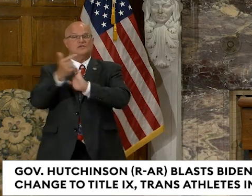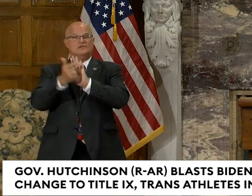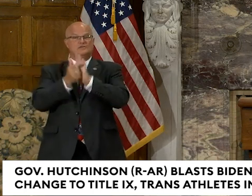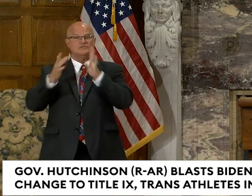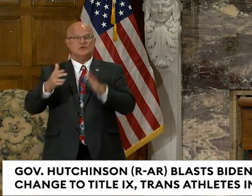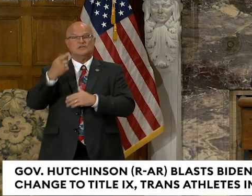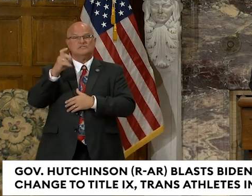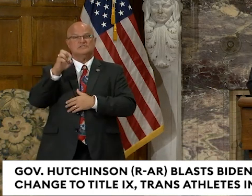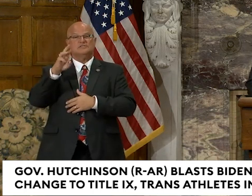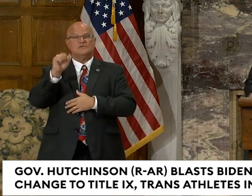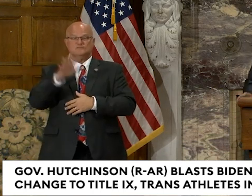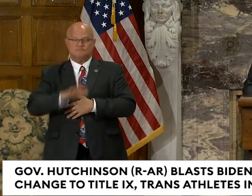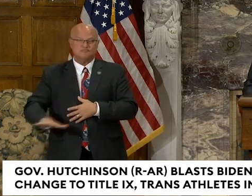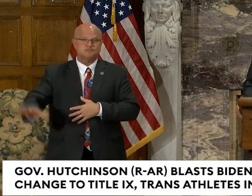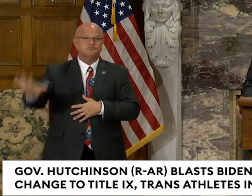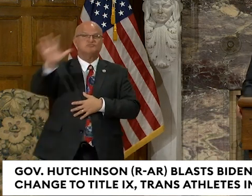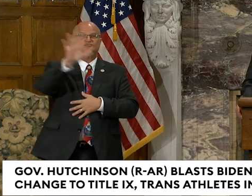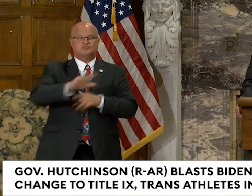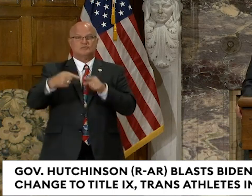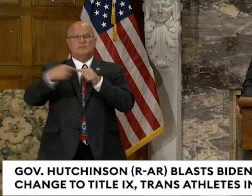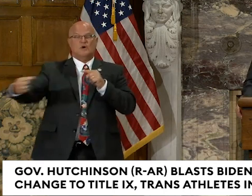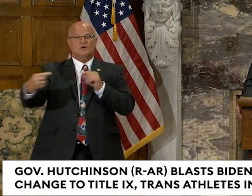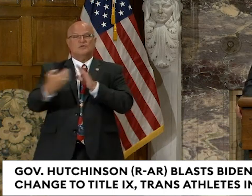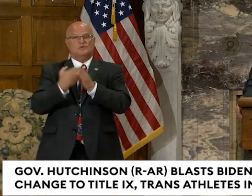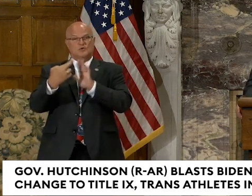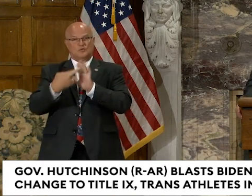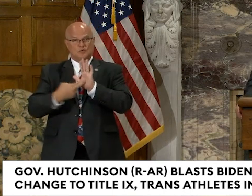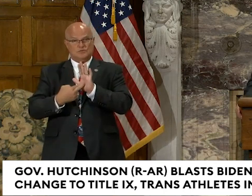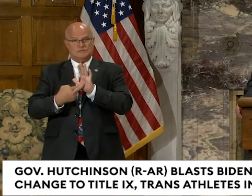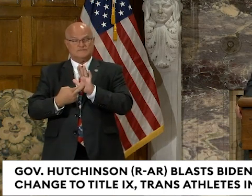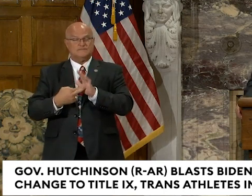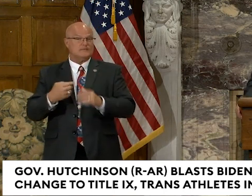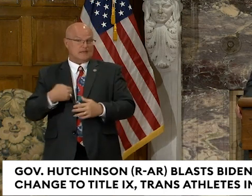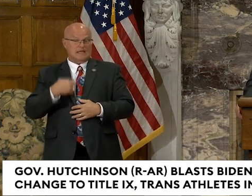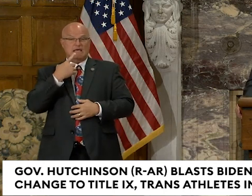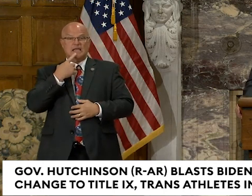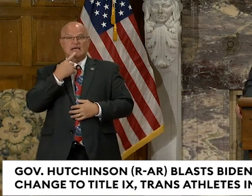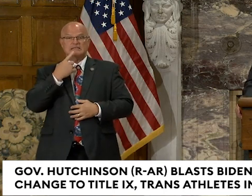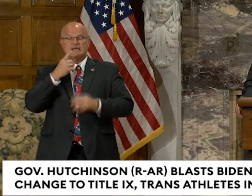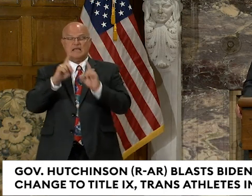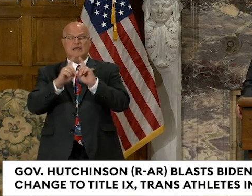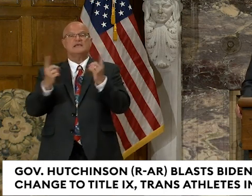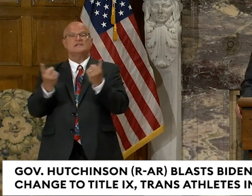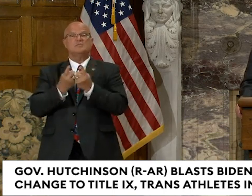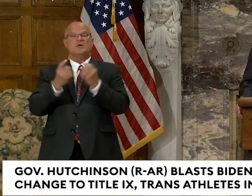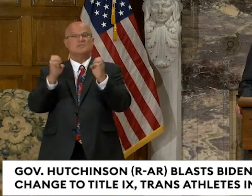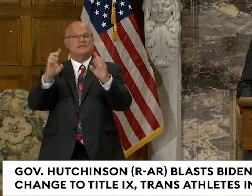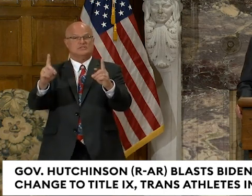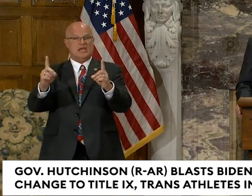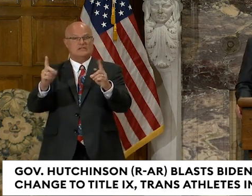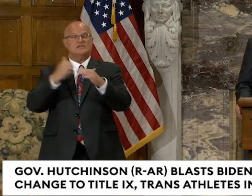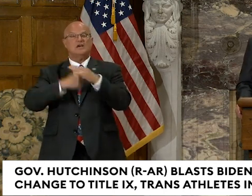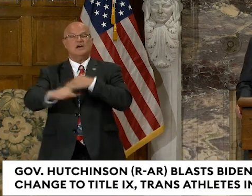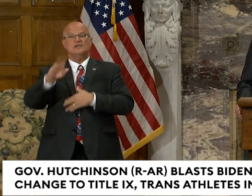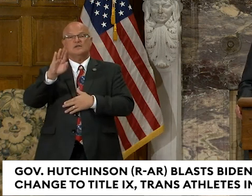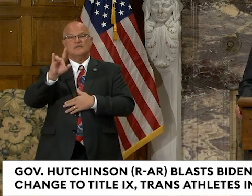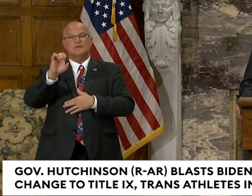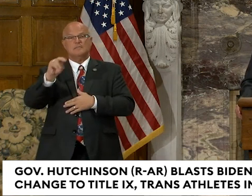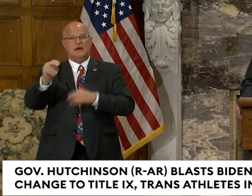generals opposing the new rules. And as I said, the Department of Education under the